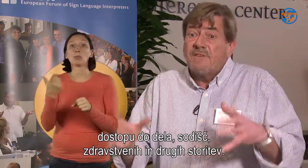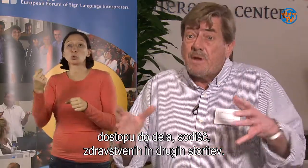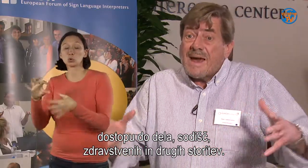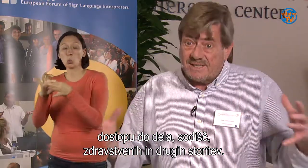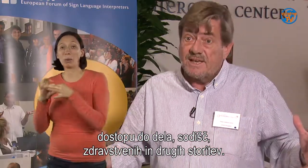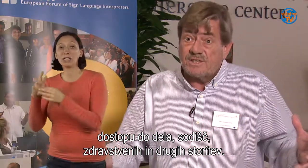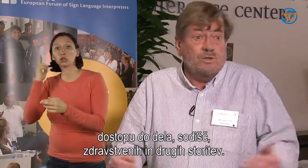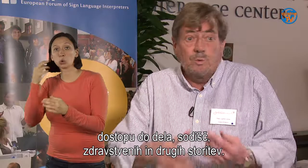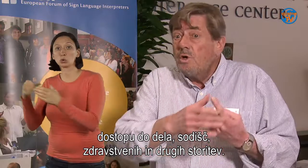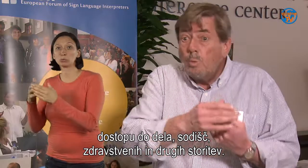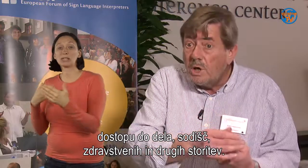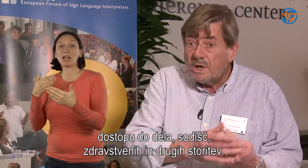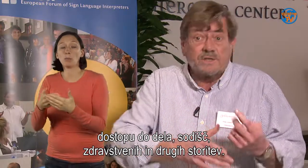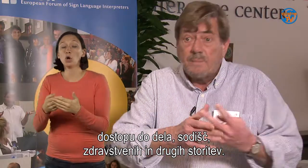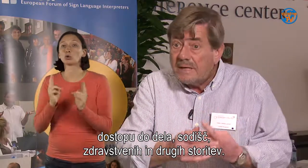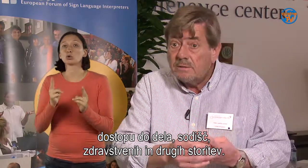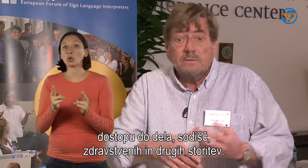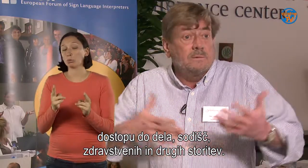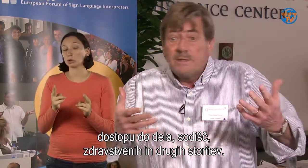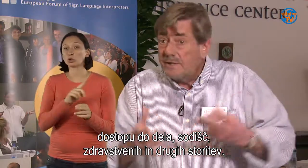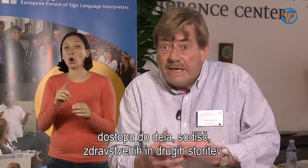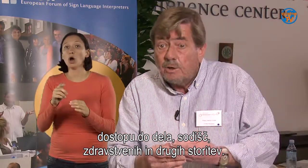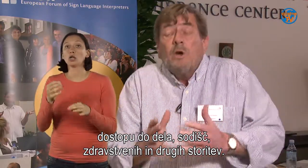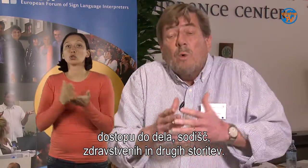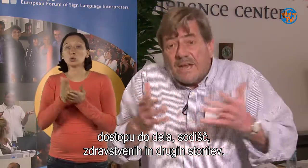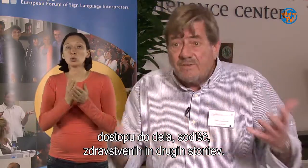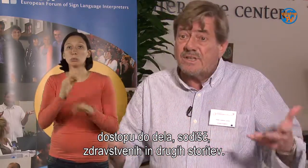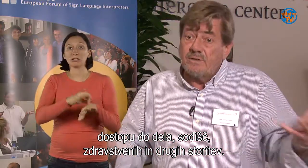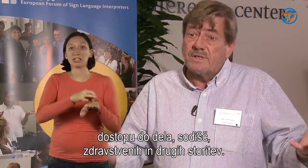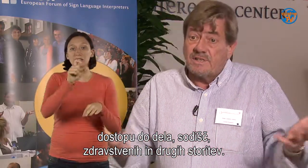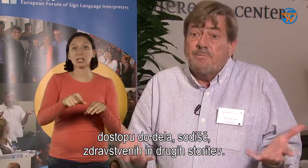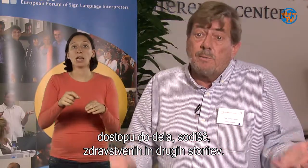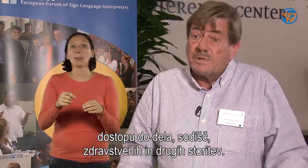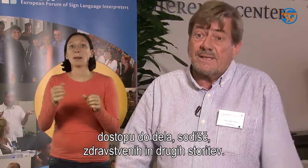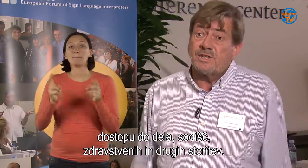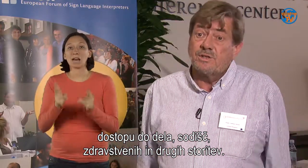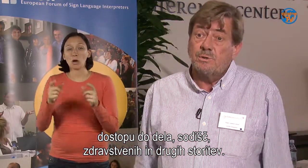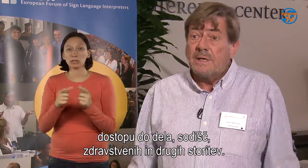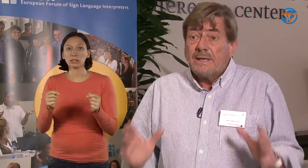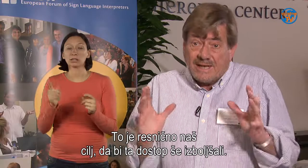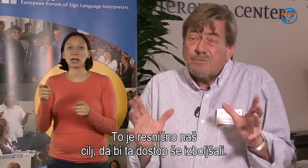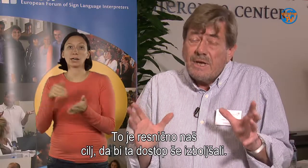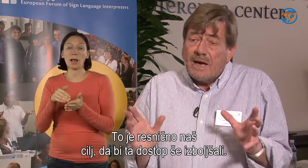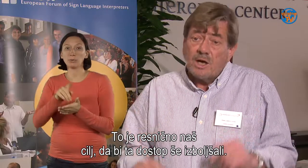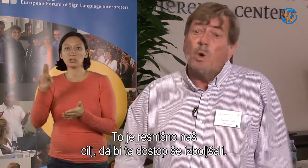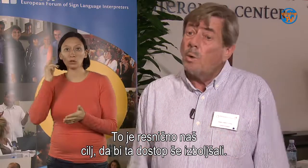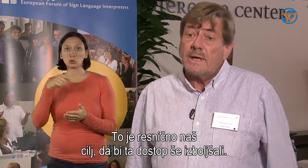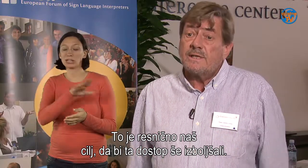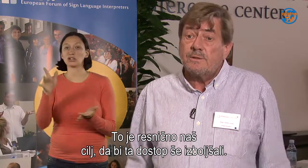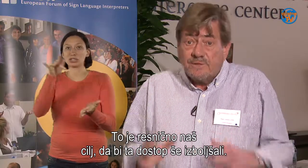them access to work, to medical, legal, whatever services deaf people want access to. That's really our goal, is to